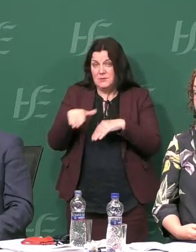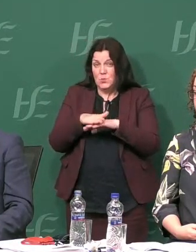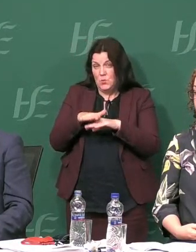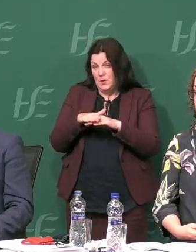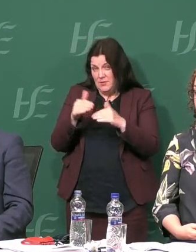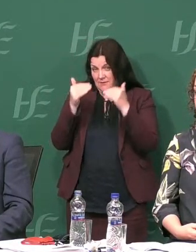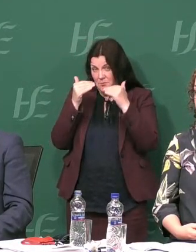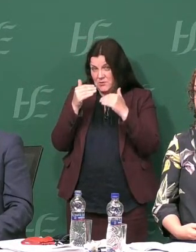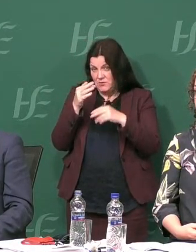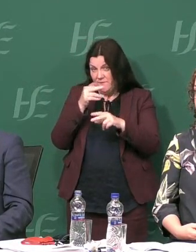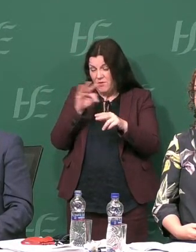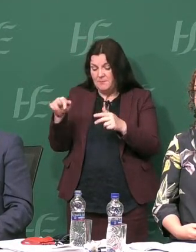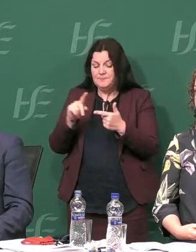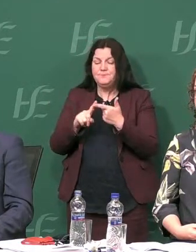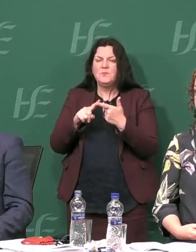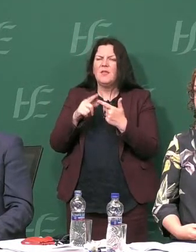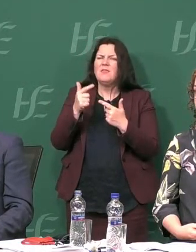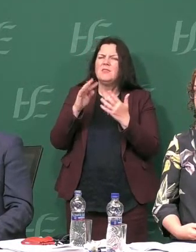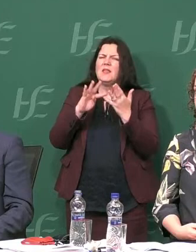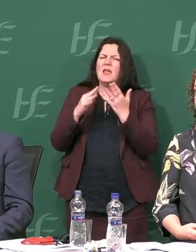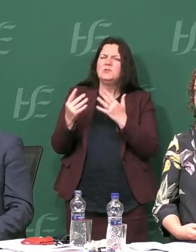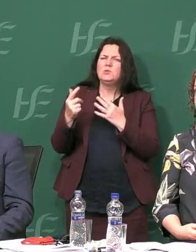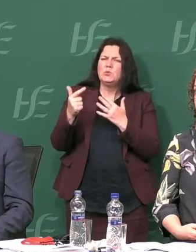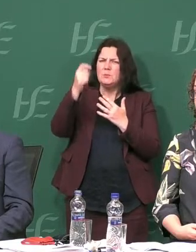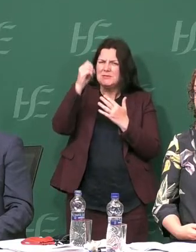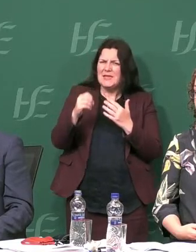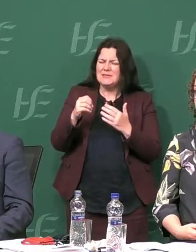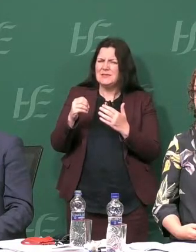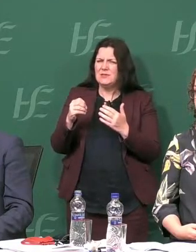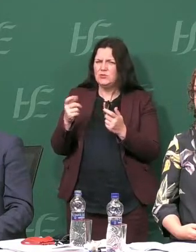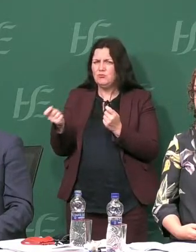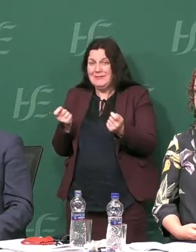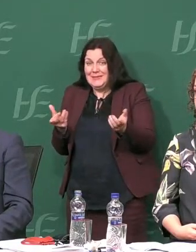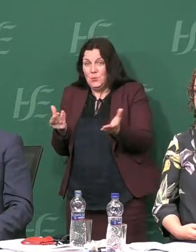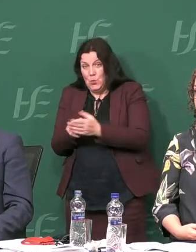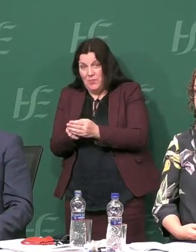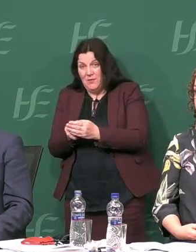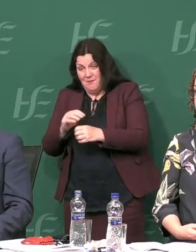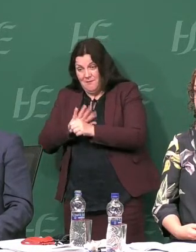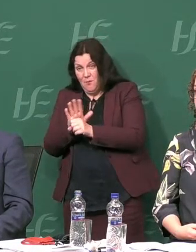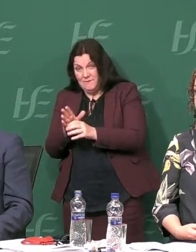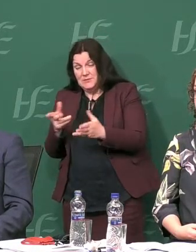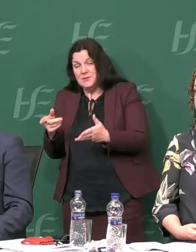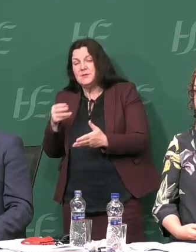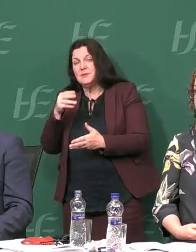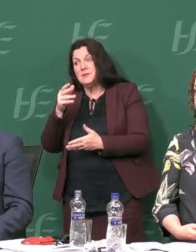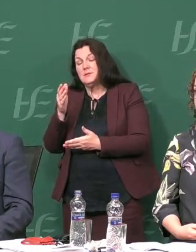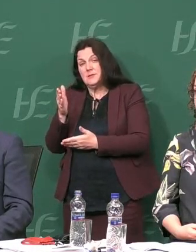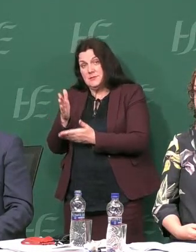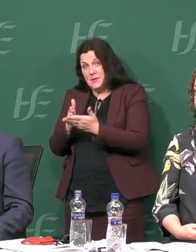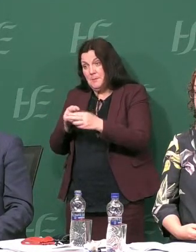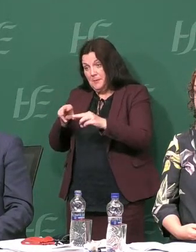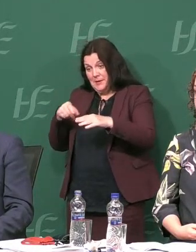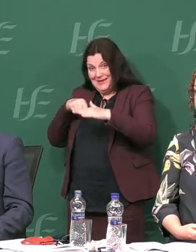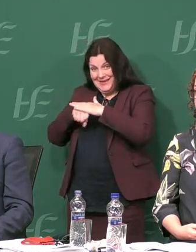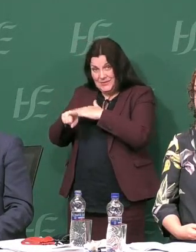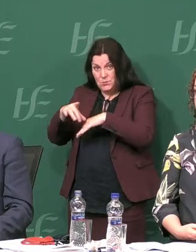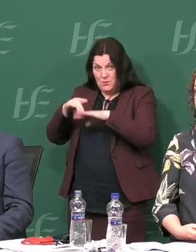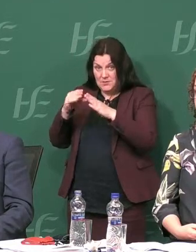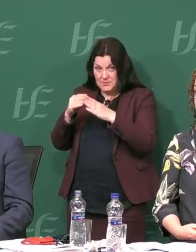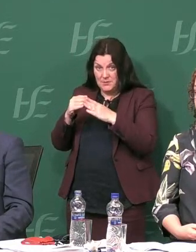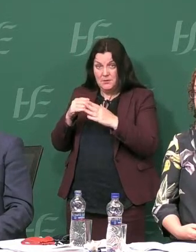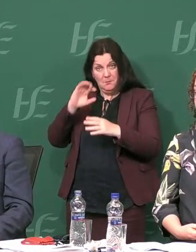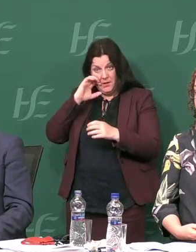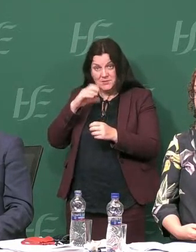from. On the 92% being treated with COVID, it's a combination of those people who were admitted with